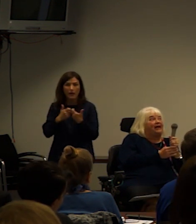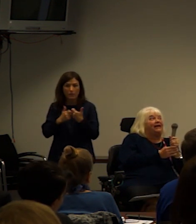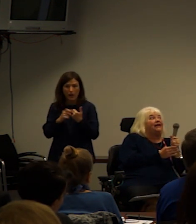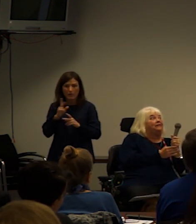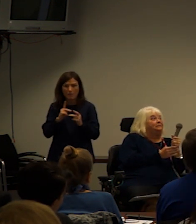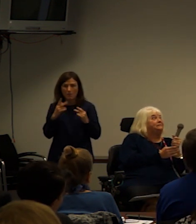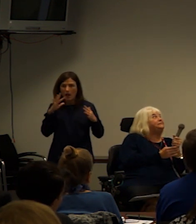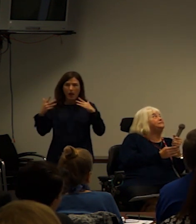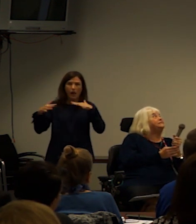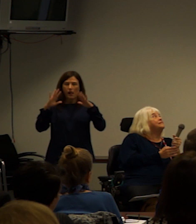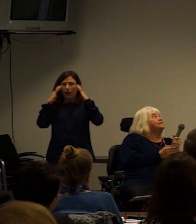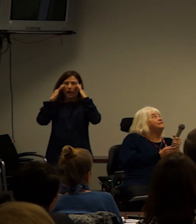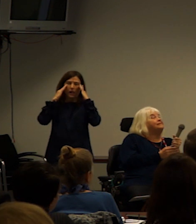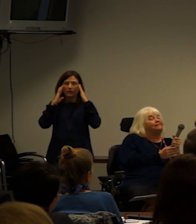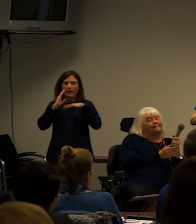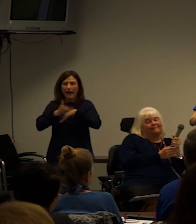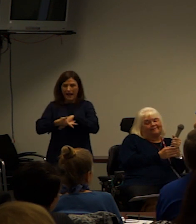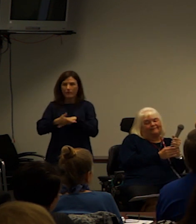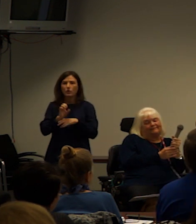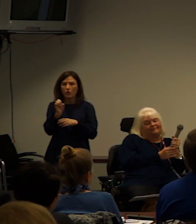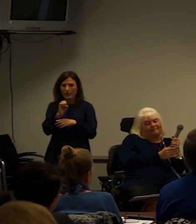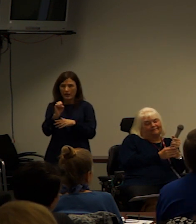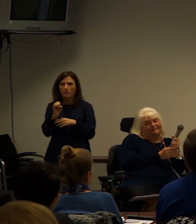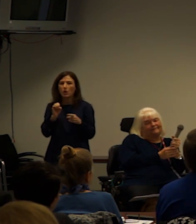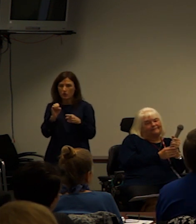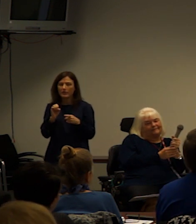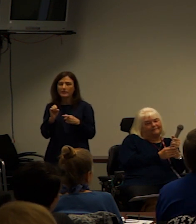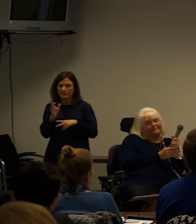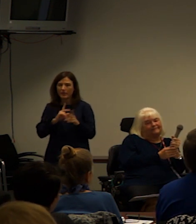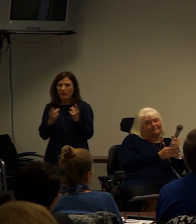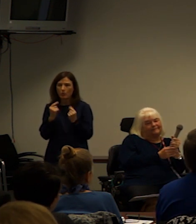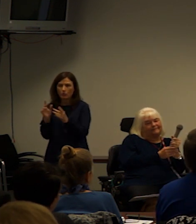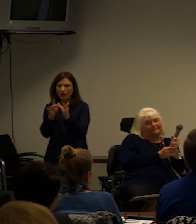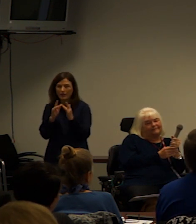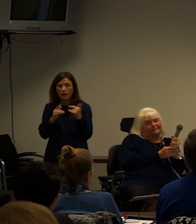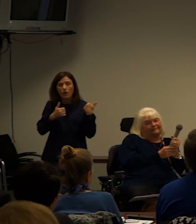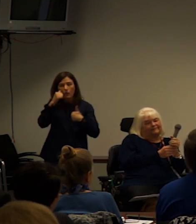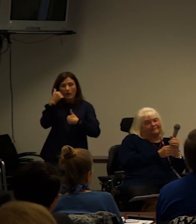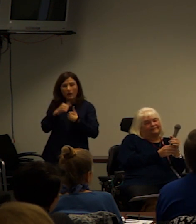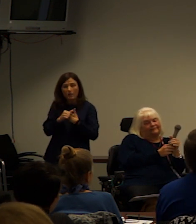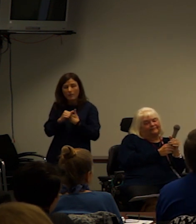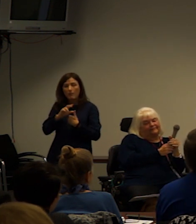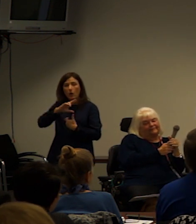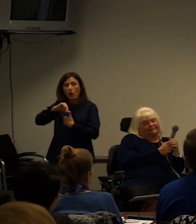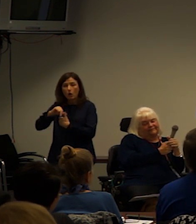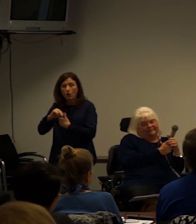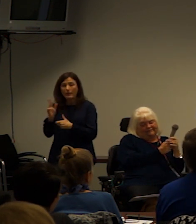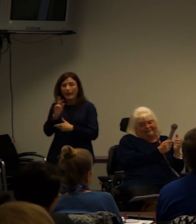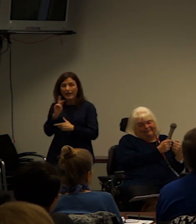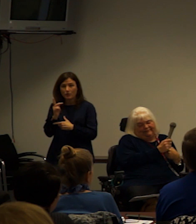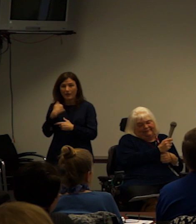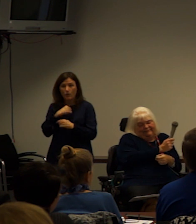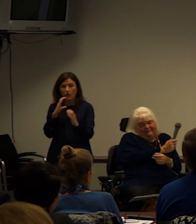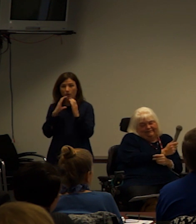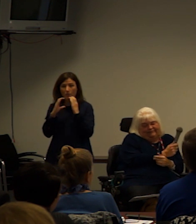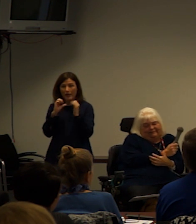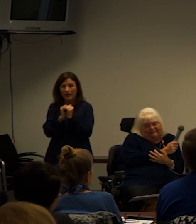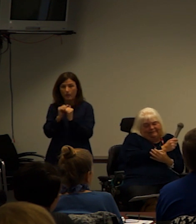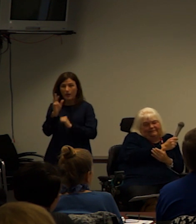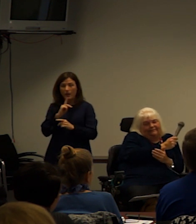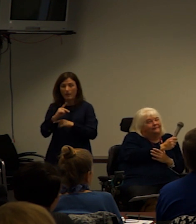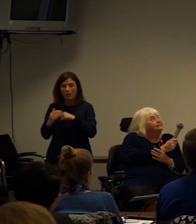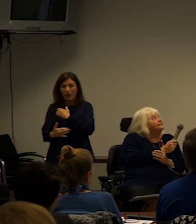pretty panicky. Do y'all remember after Hurricane Katrina how we were communicating with other people down on the Gulf Coast? Because our 601s and